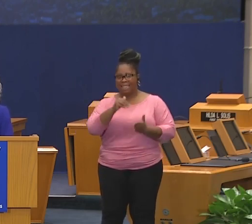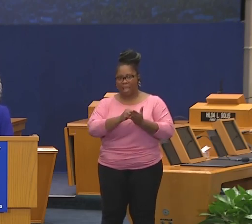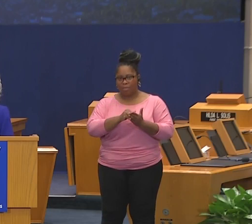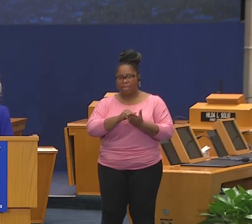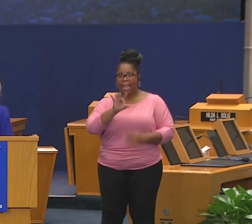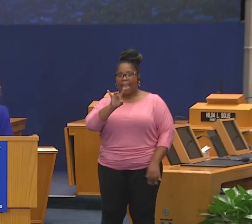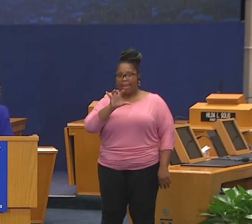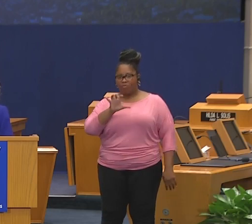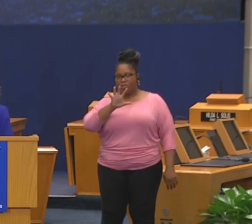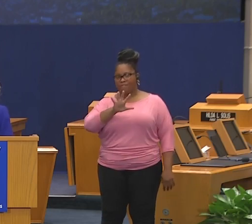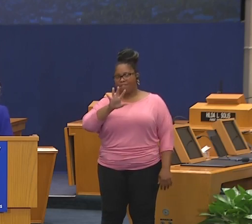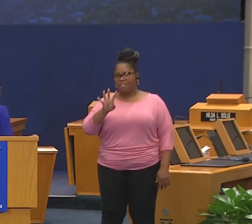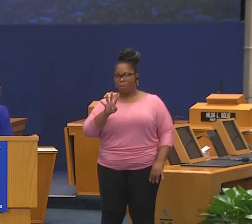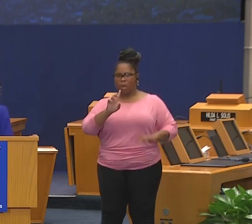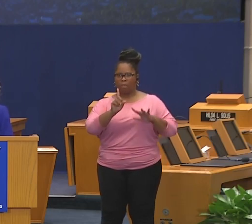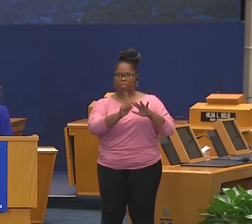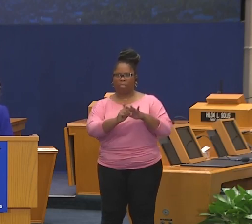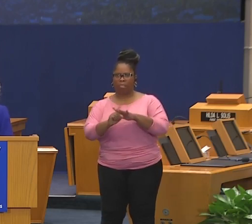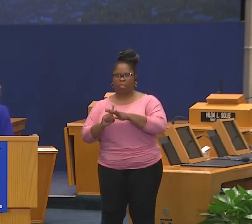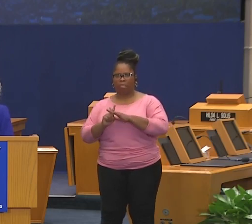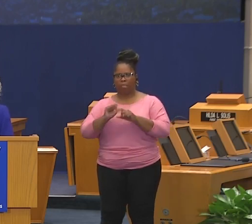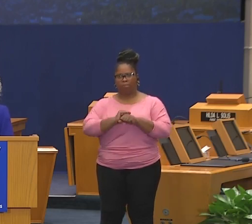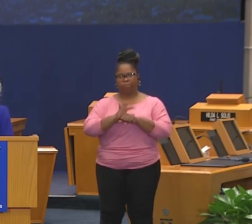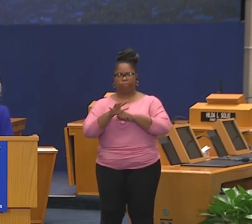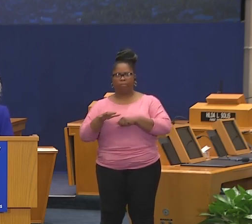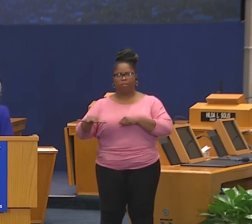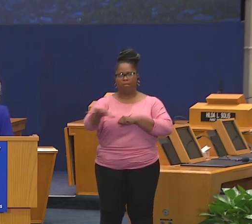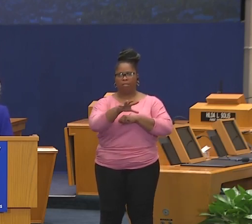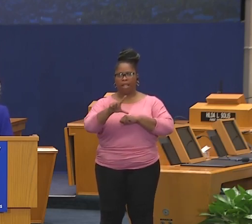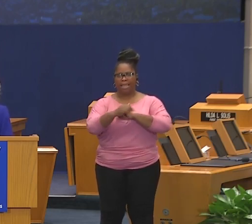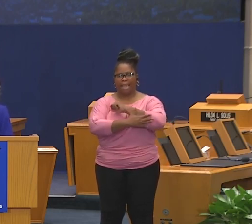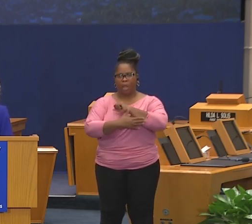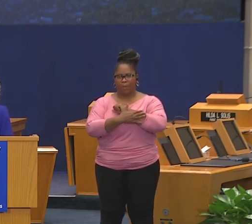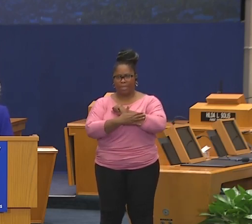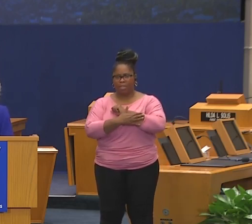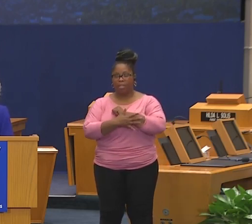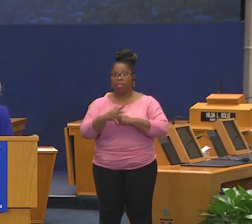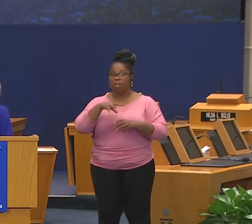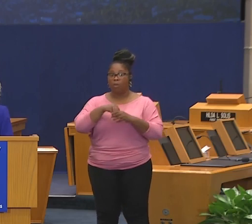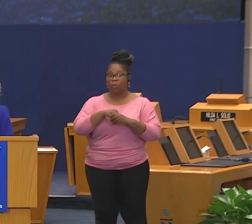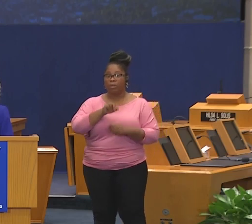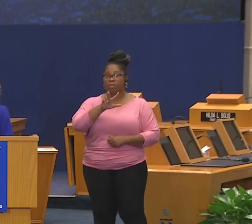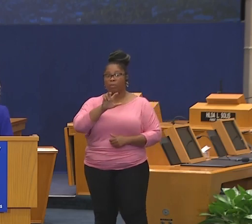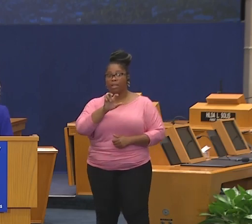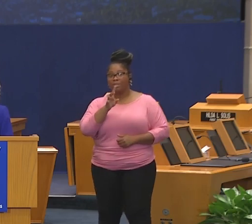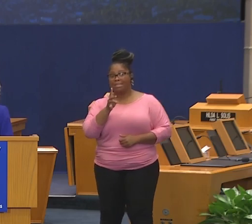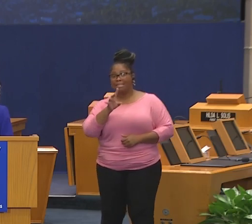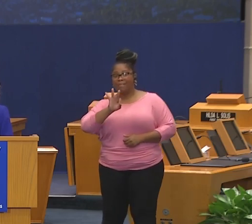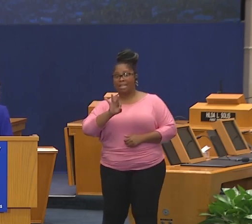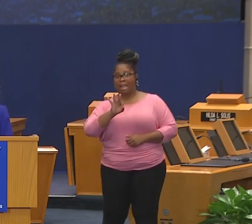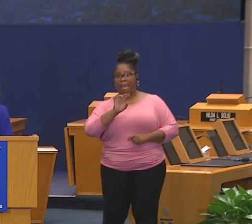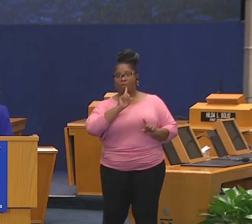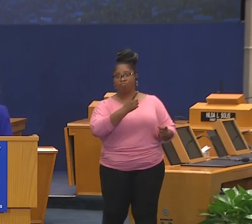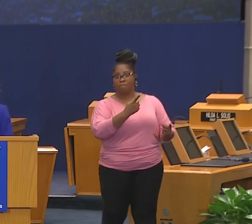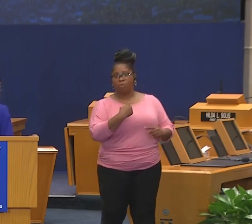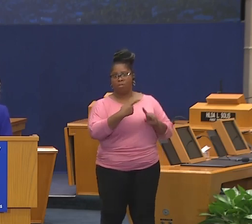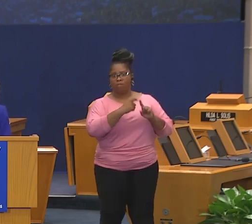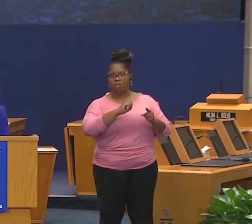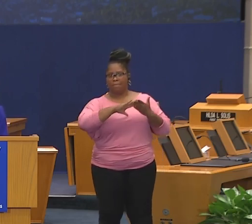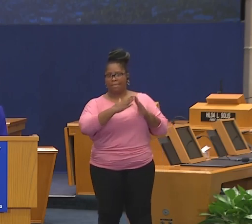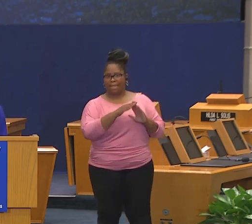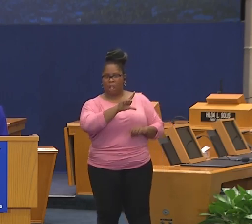10,854 cases throughout the county. These cases include 379 cases that are reported by our partners in the city